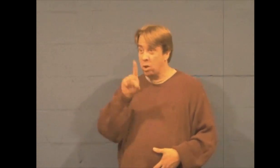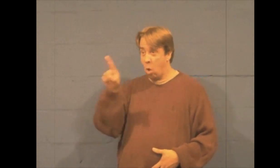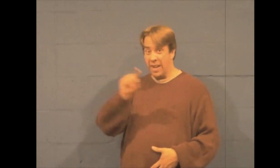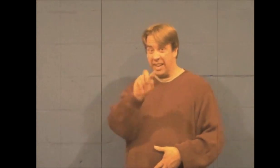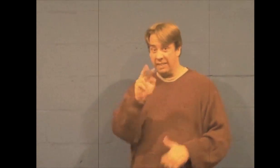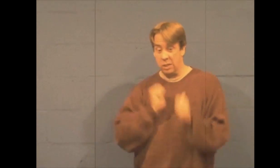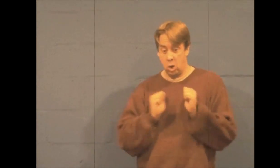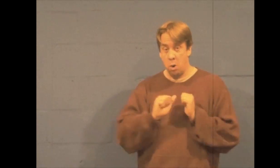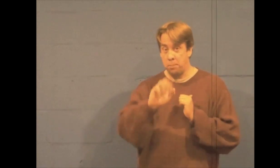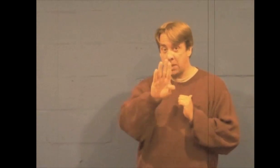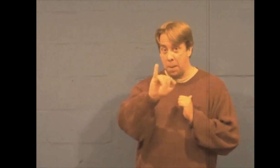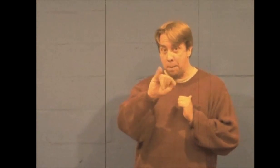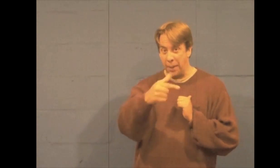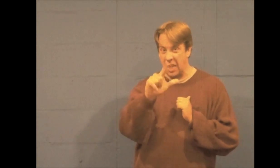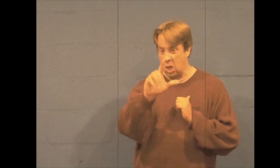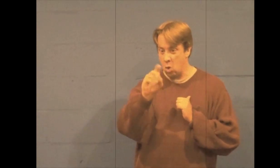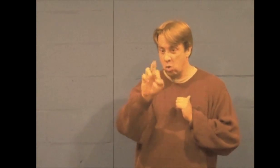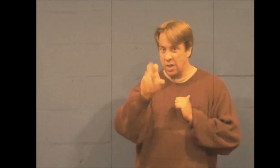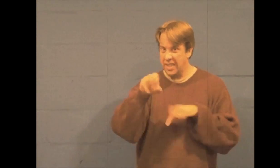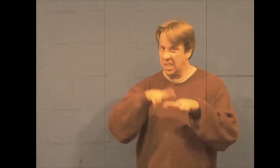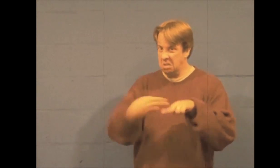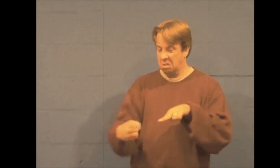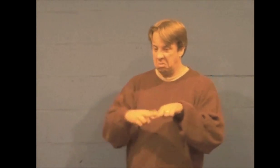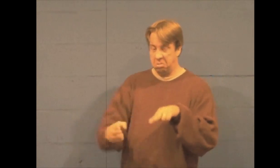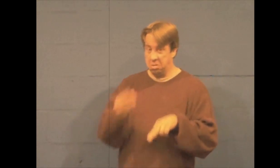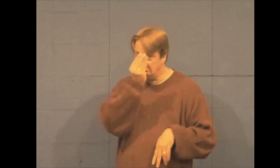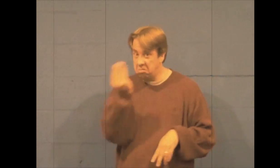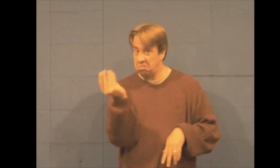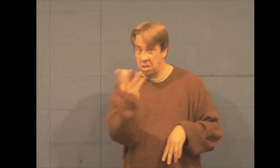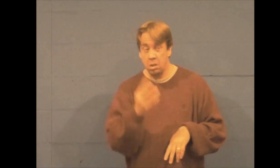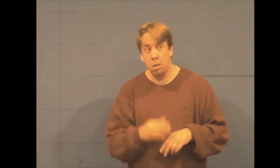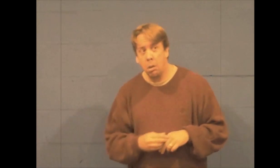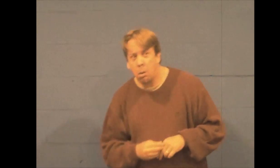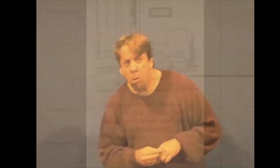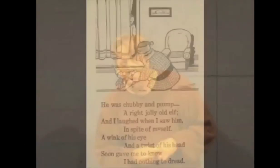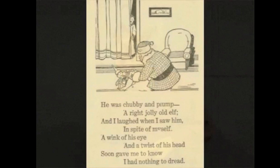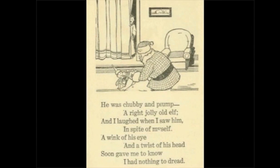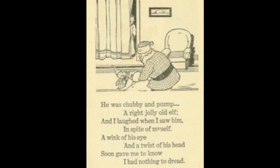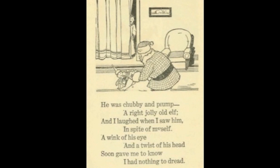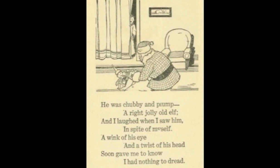was huge. He needed to go on that TV show, The Biggest Loser.